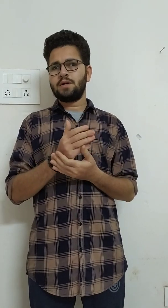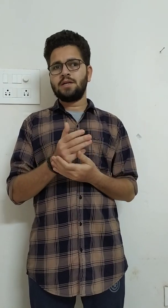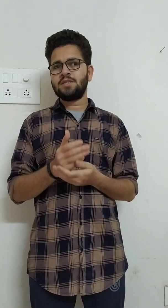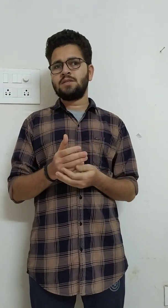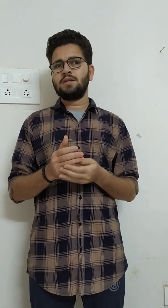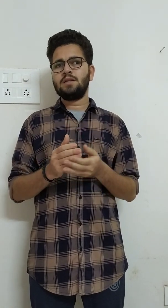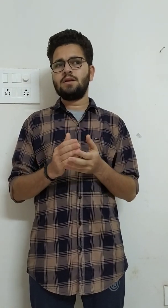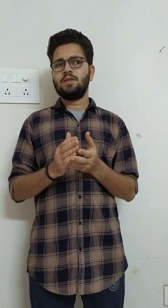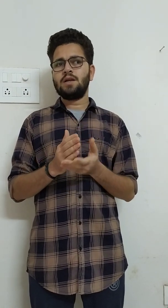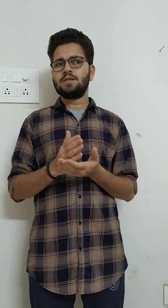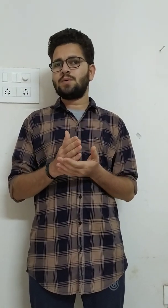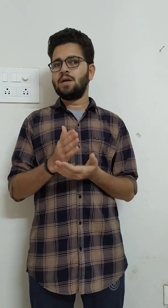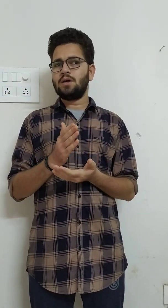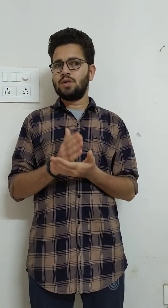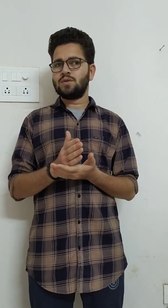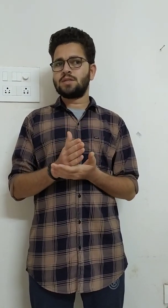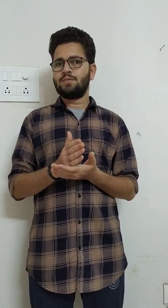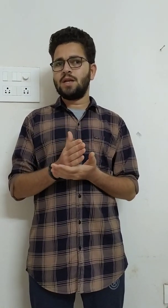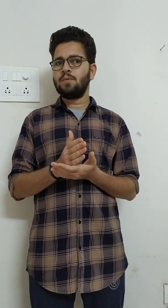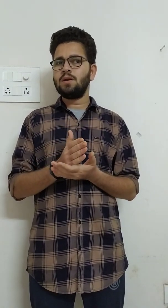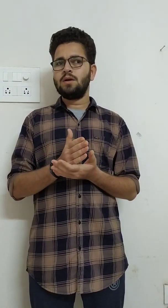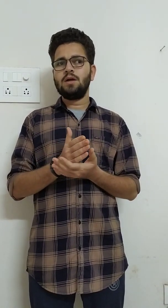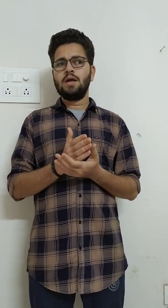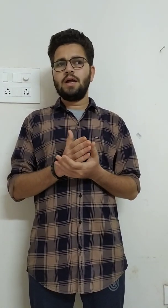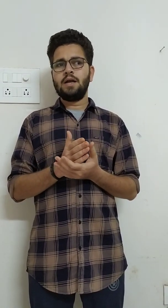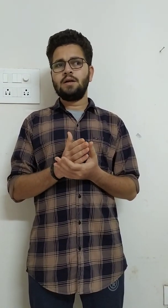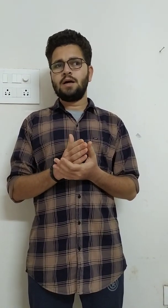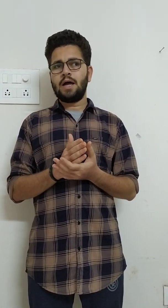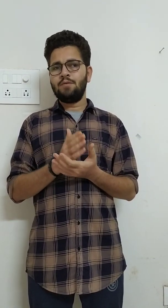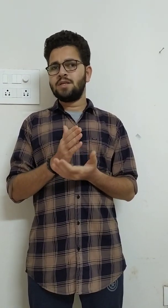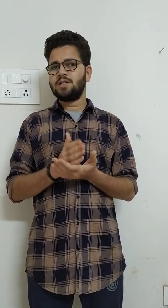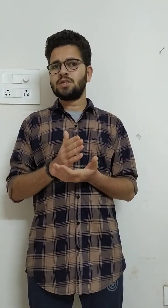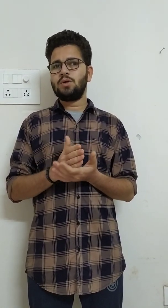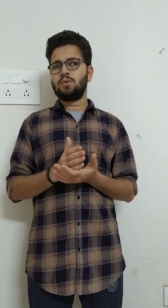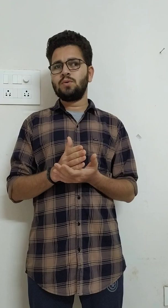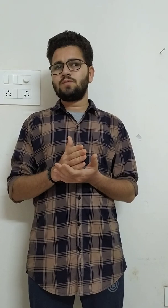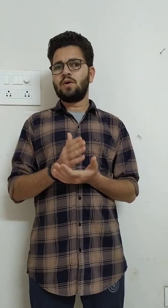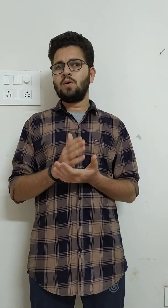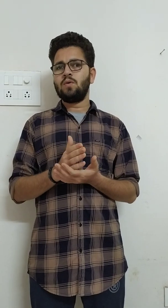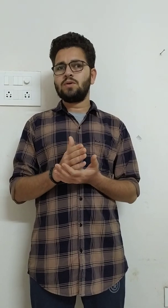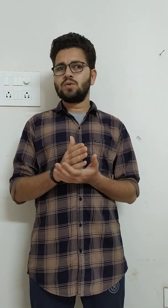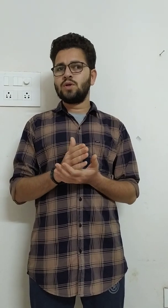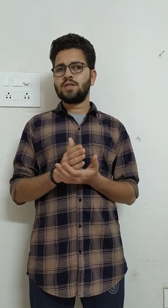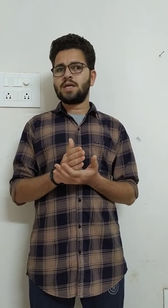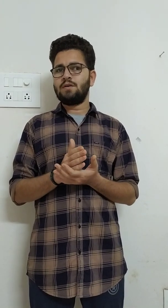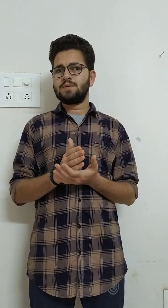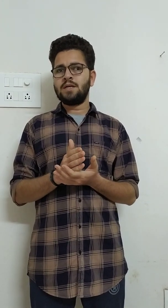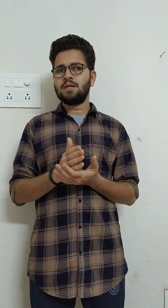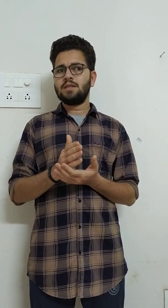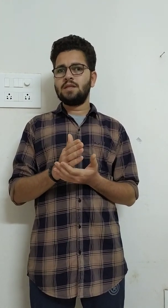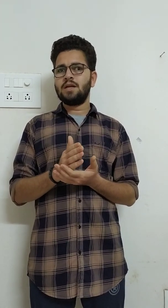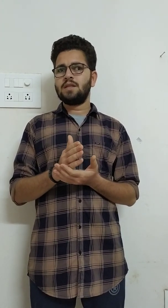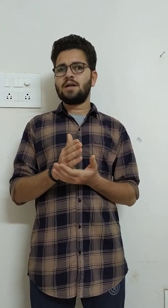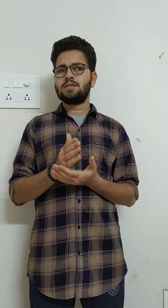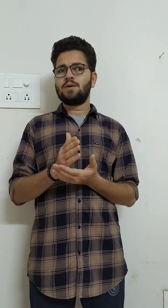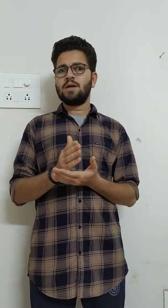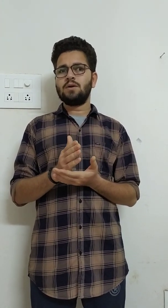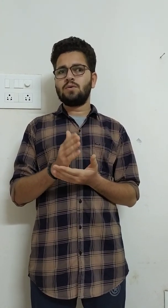written test, there are several resources available, and I will suggest you to follow Solution Adda website. There are several